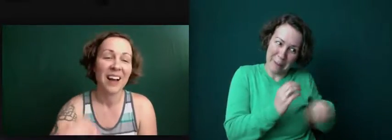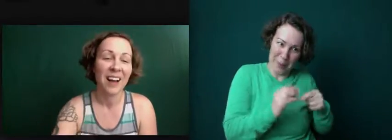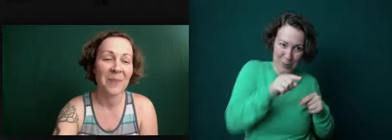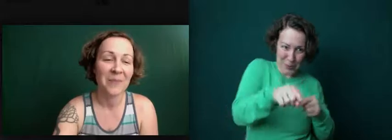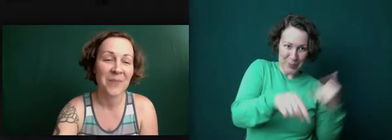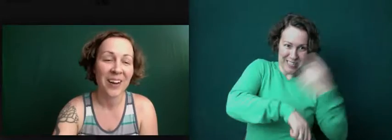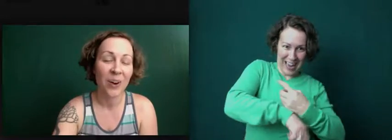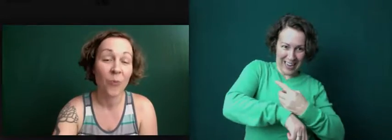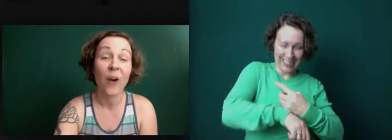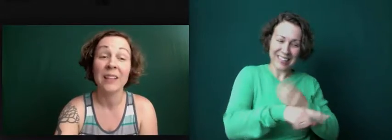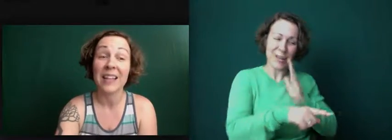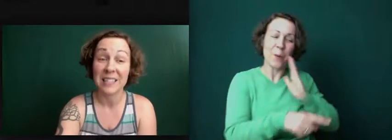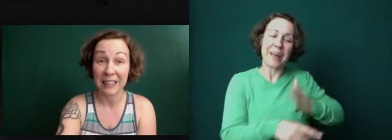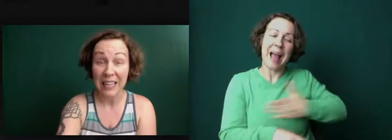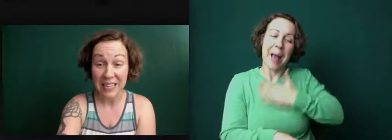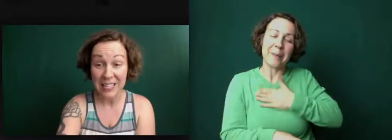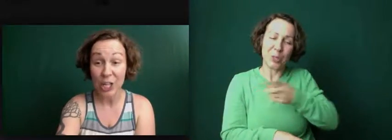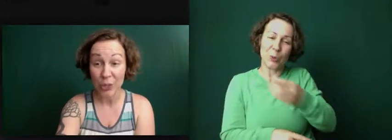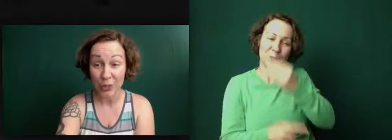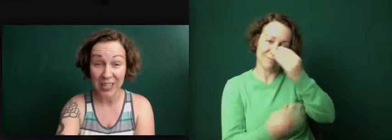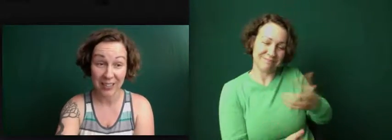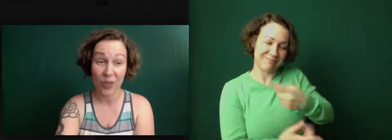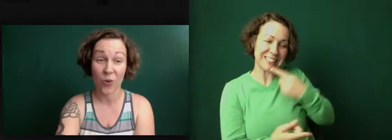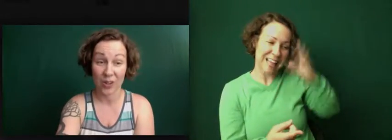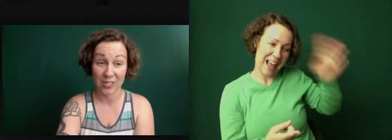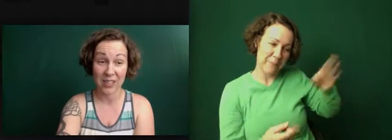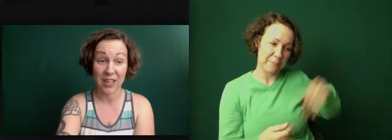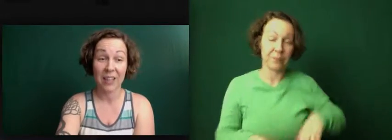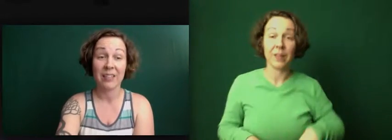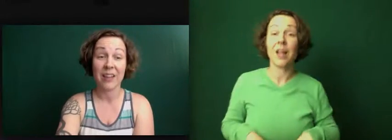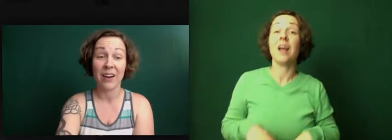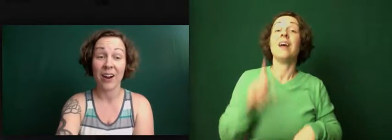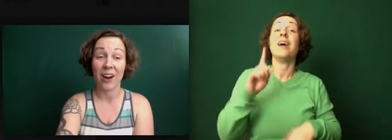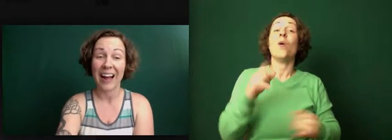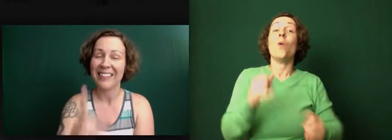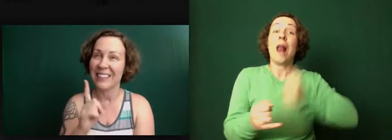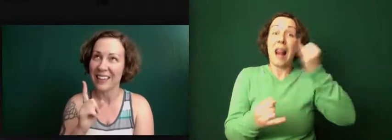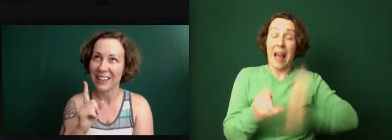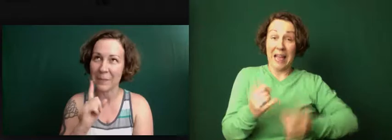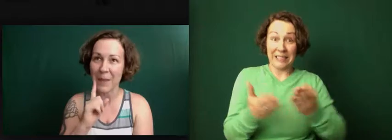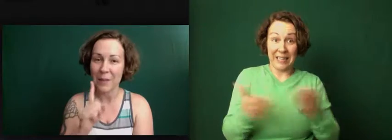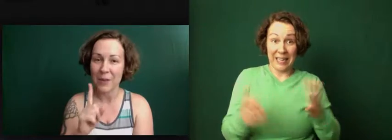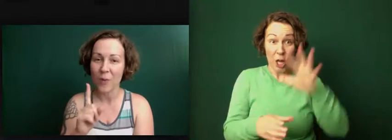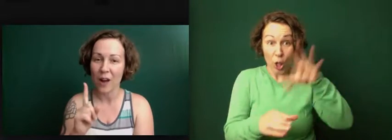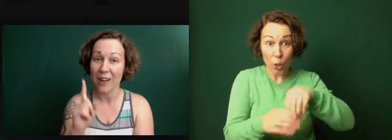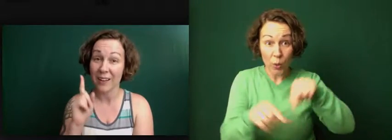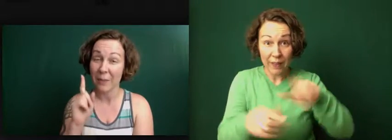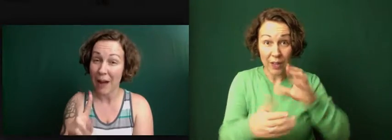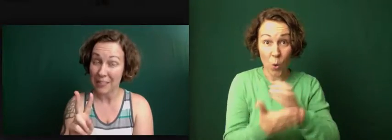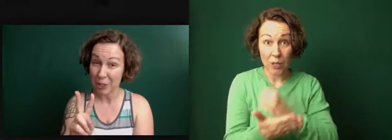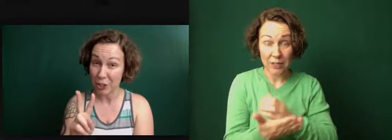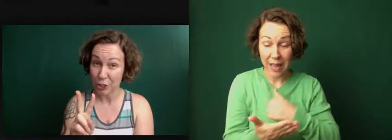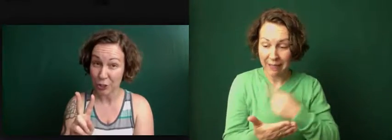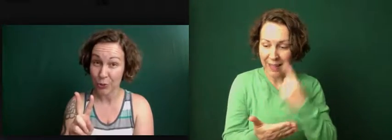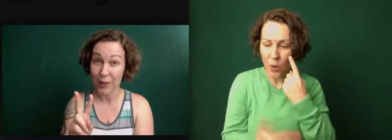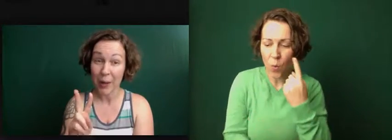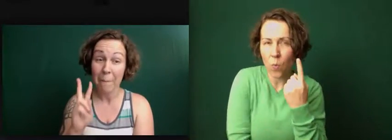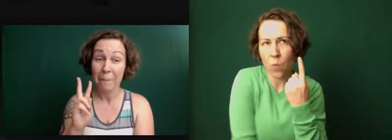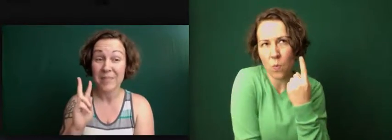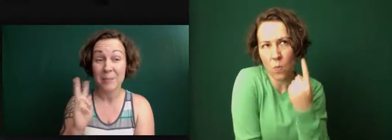Okay, one last thing that is included in the course. There are, I think, maybe 1,